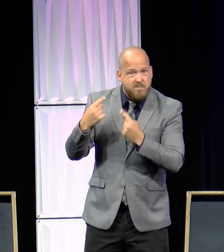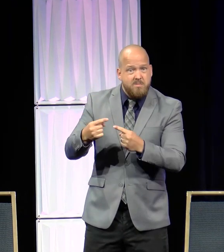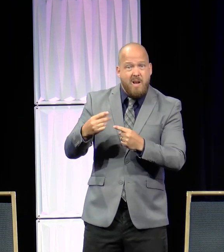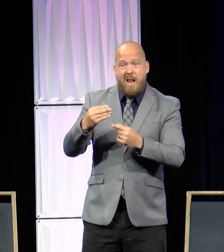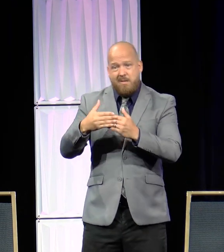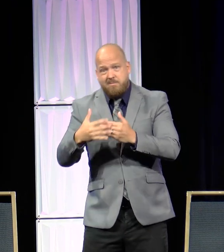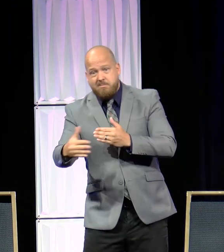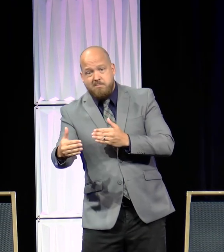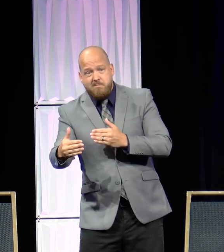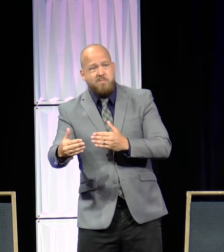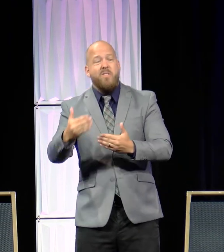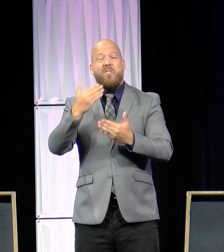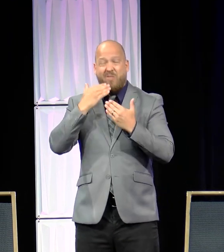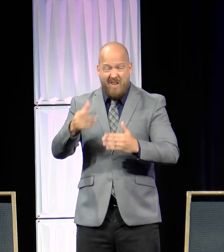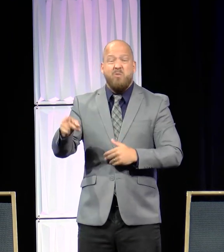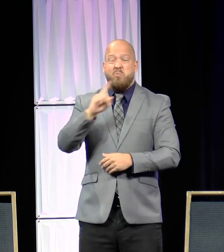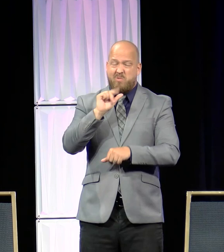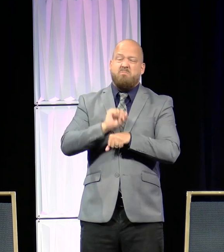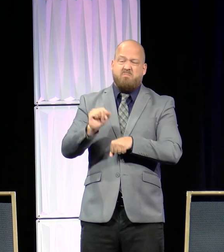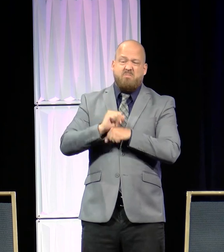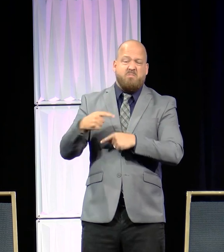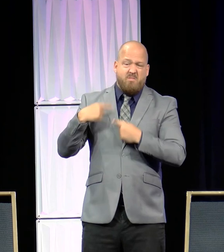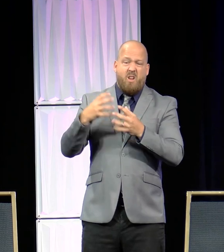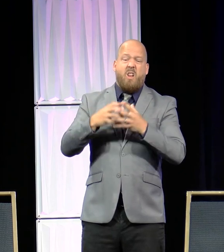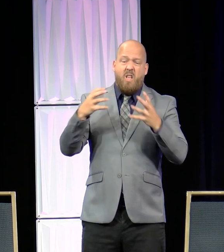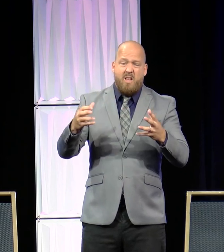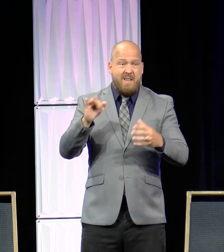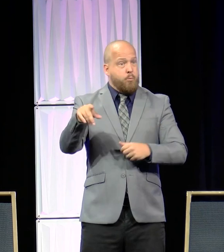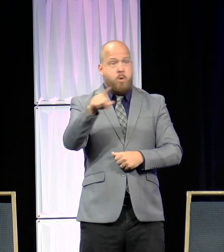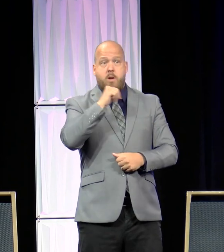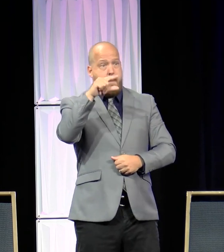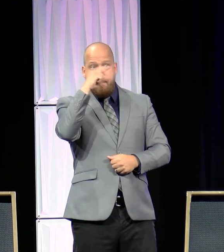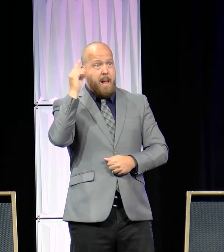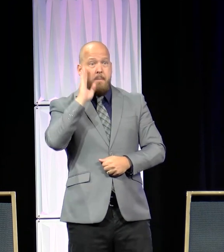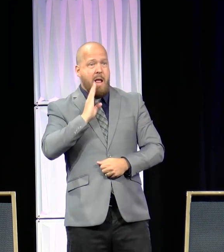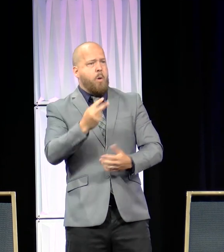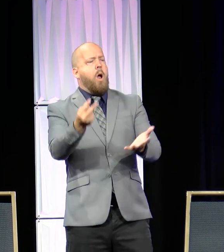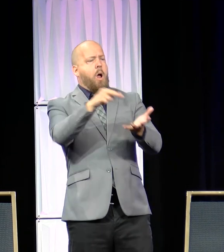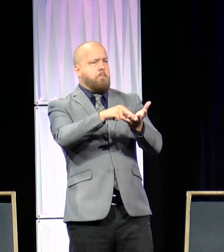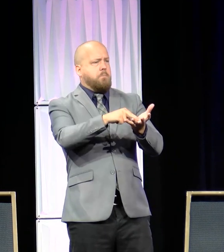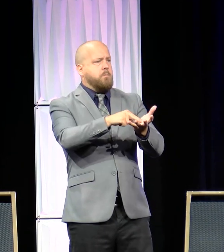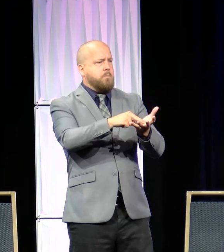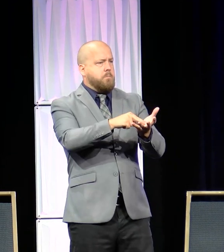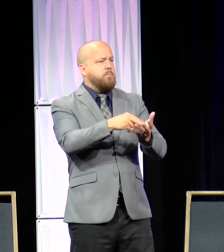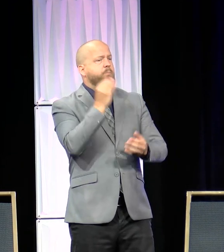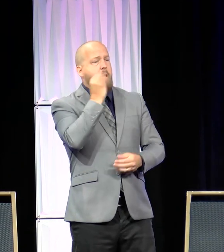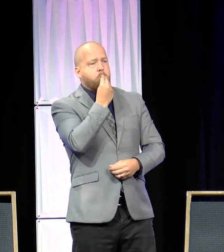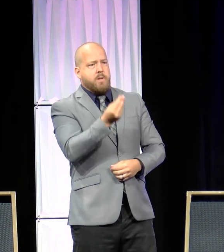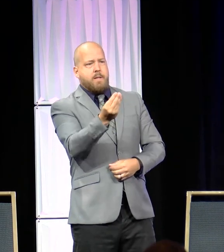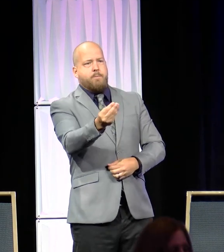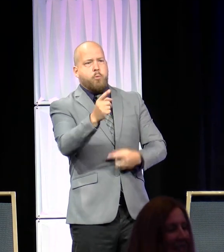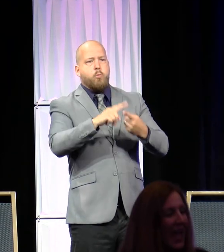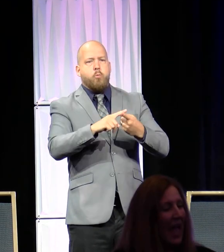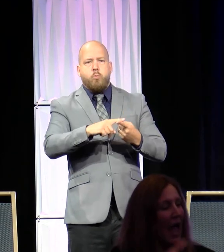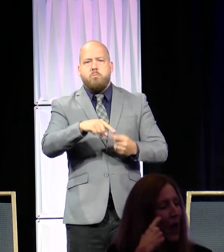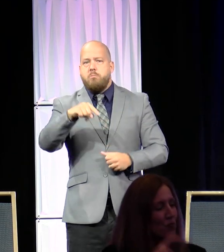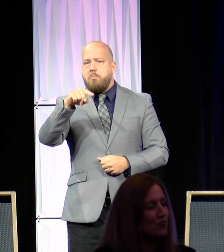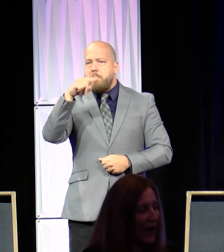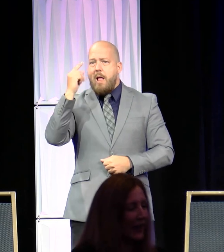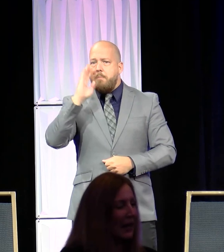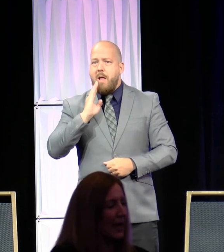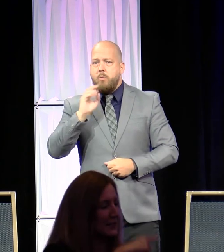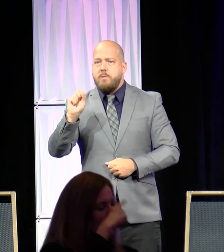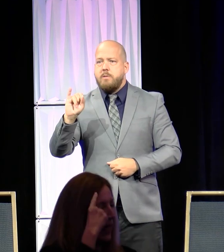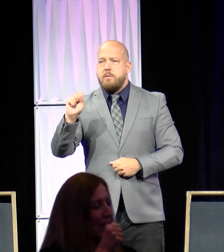If you're not black or brown, I want to ask you to stand up and recognize black and brown